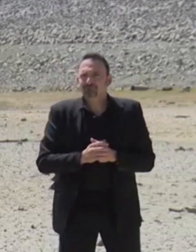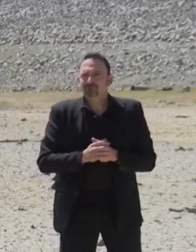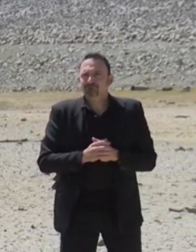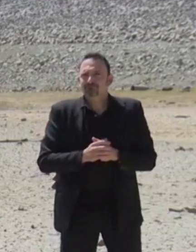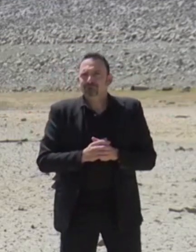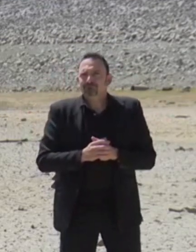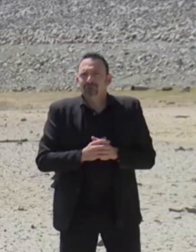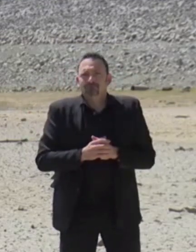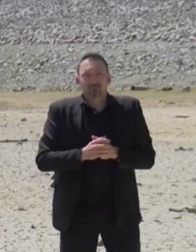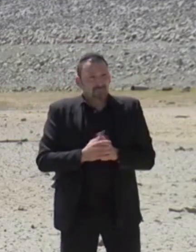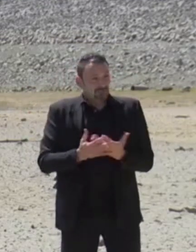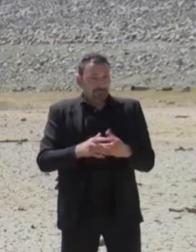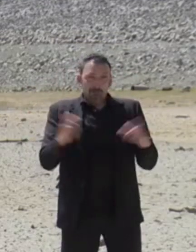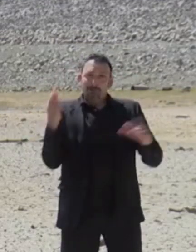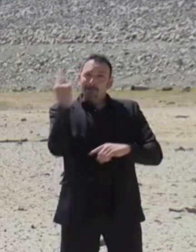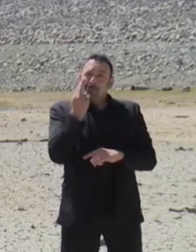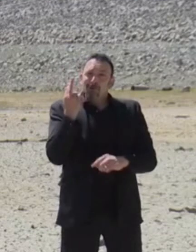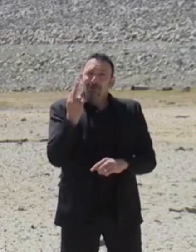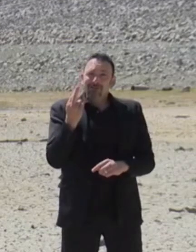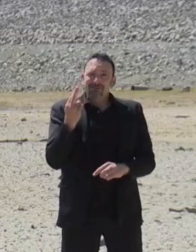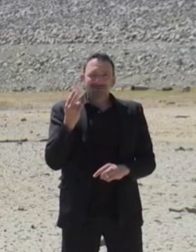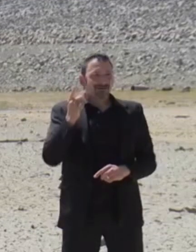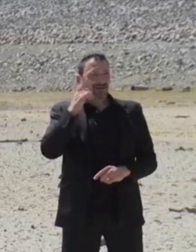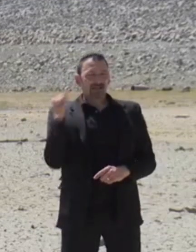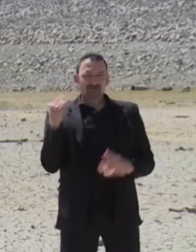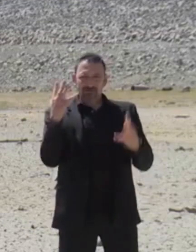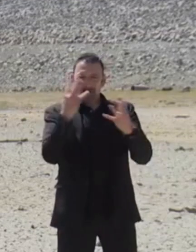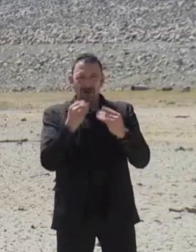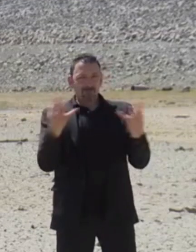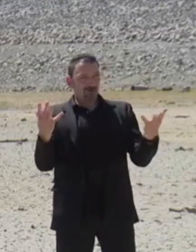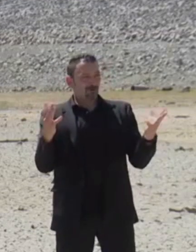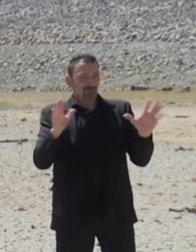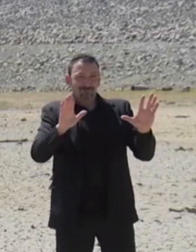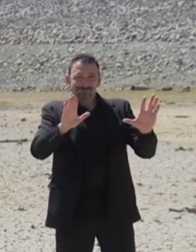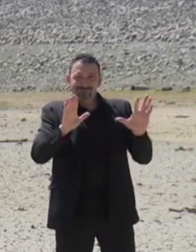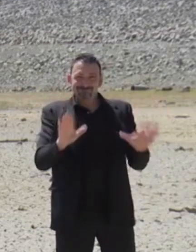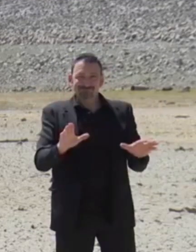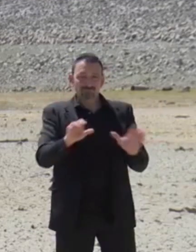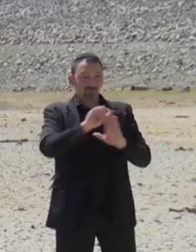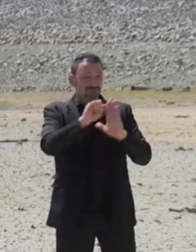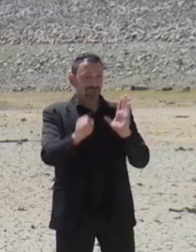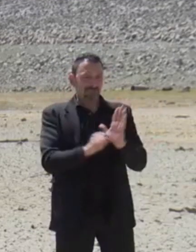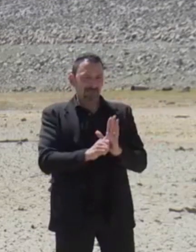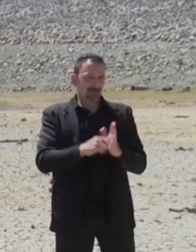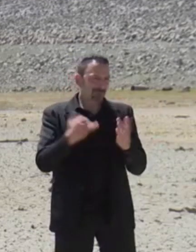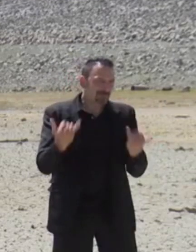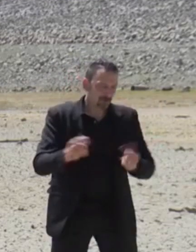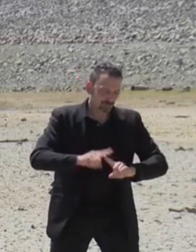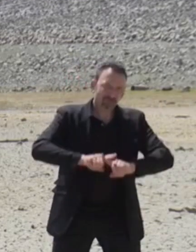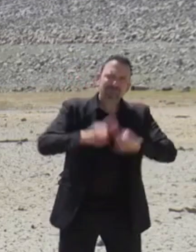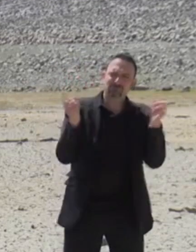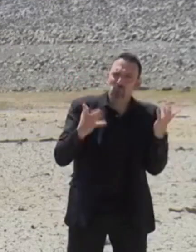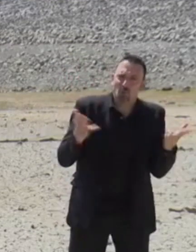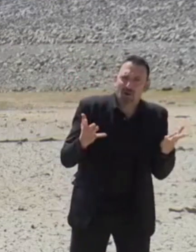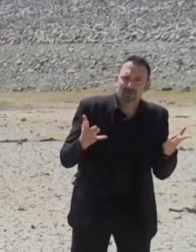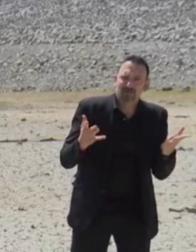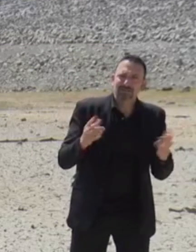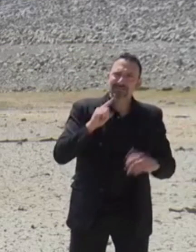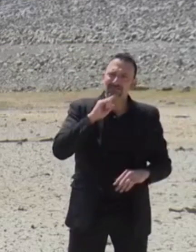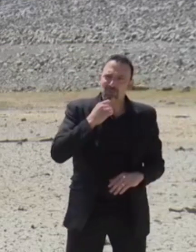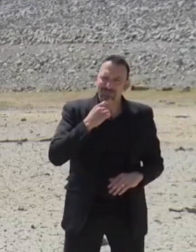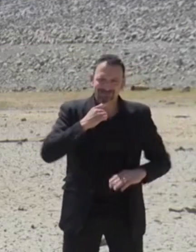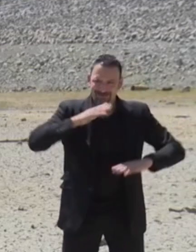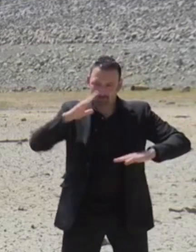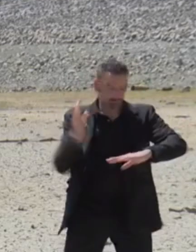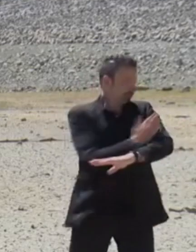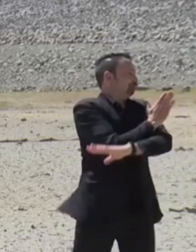It's a big part of why California is as beautiful and spectacular a state as it is. What is different now is the extremes. What's different